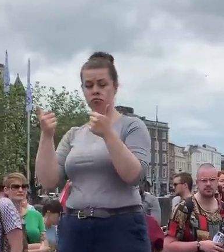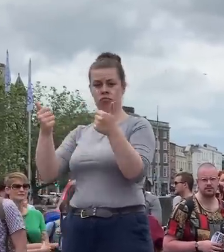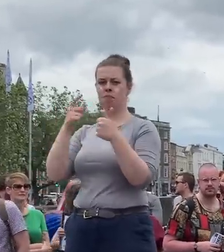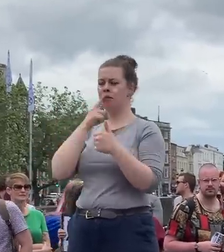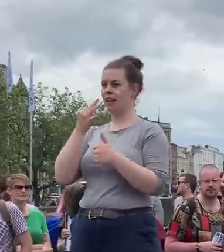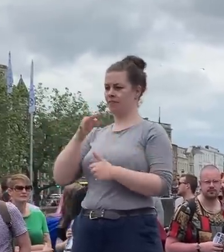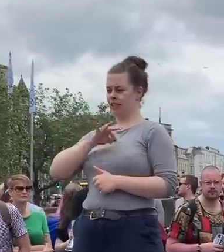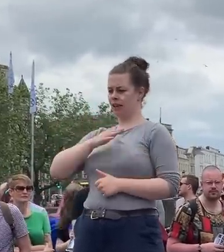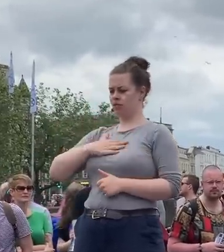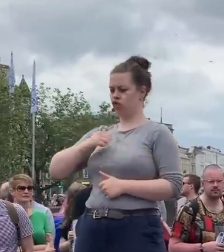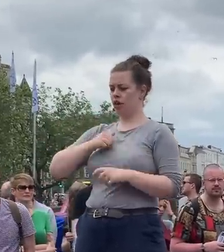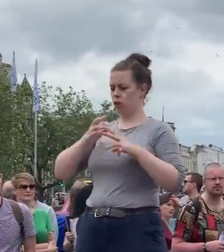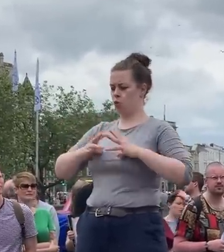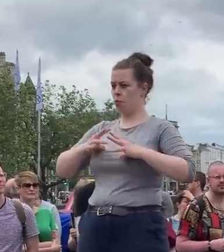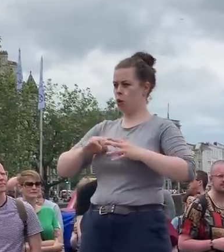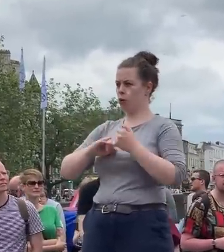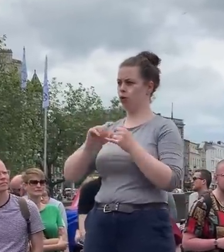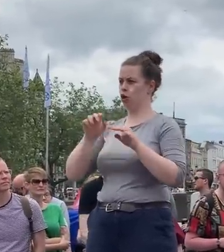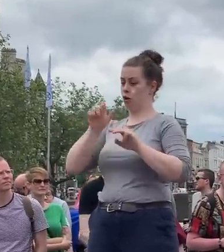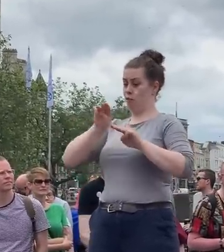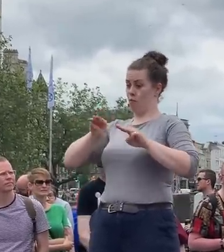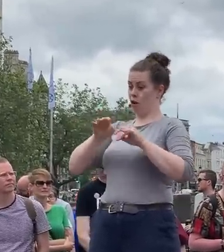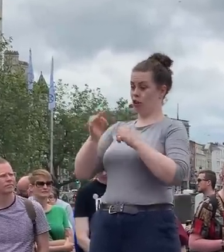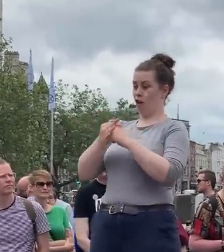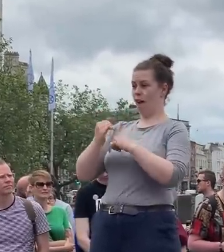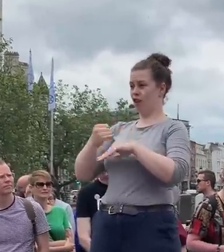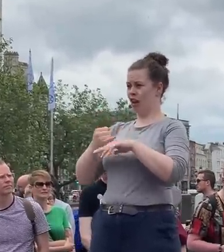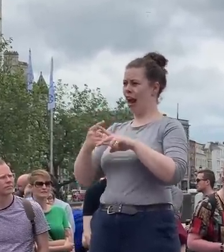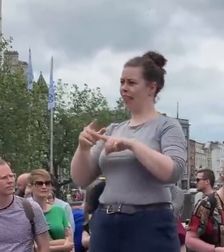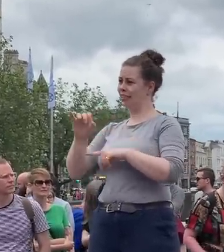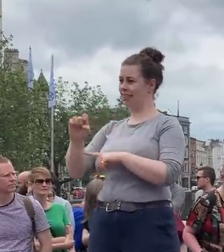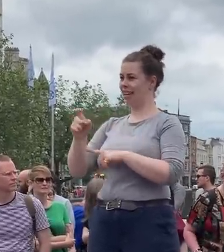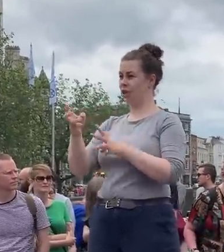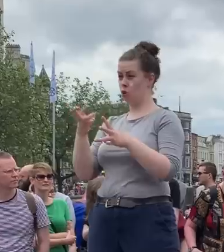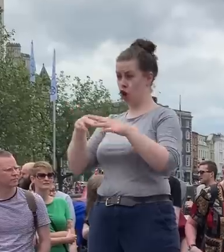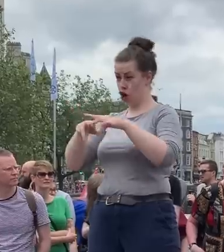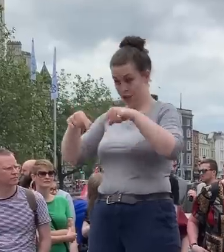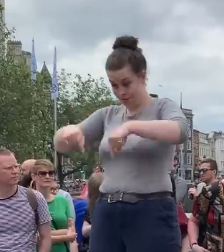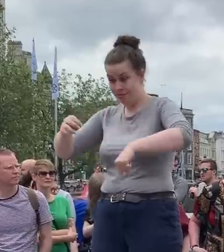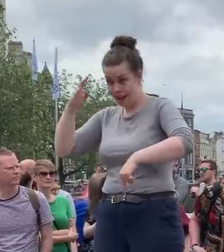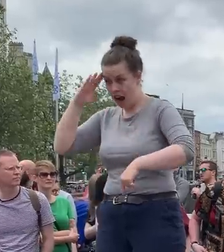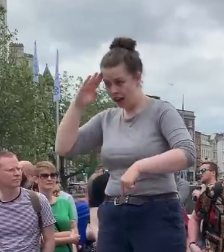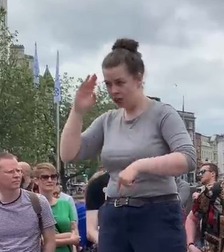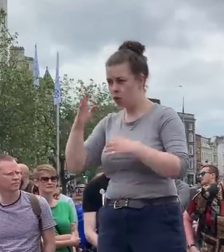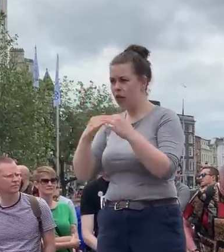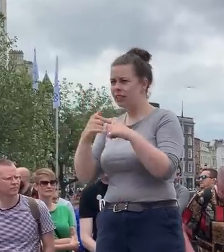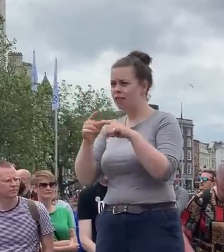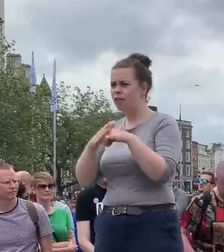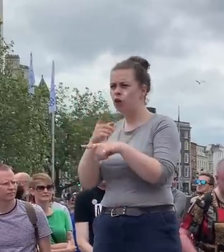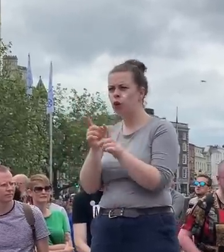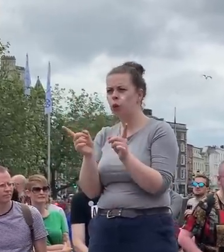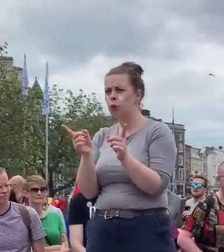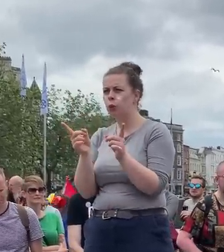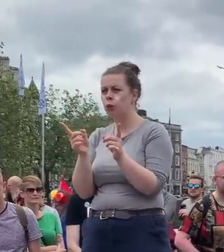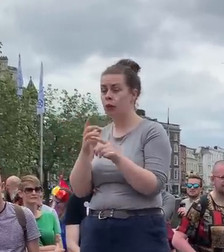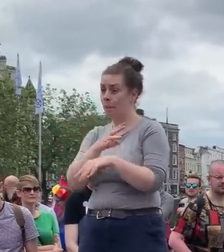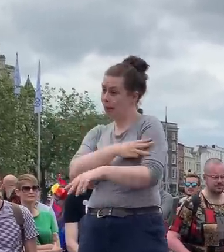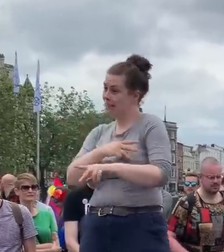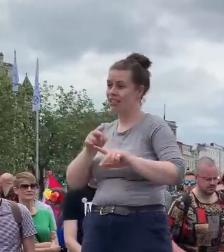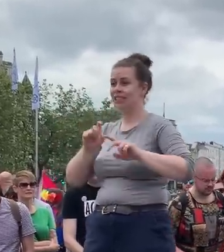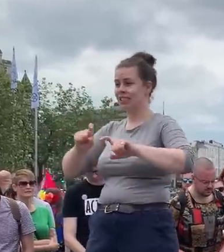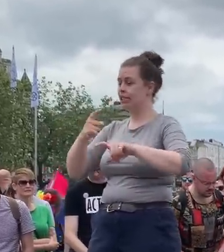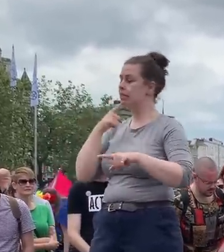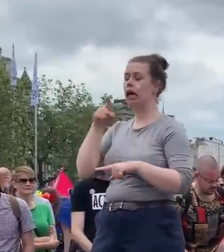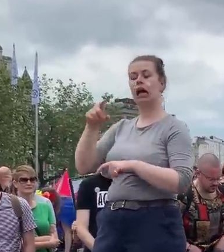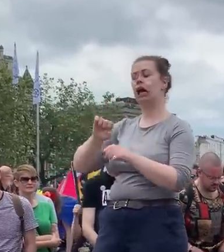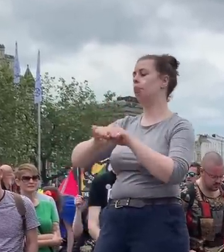a trans woman who's a person of colour and a sex worker in Ireland today, what's different for you? The cops are still criminalising